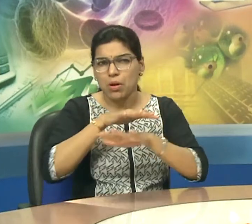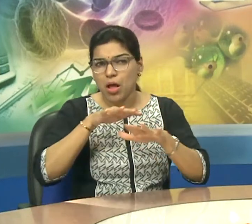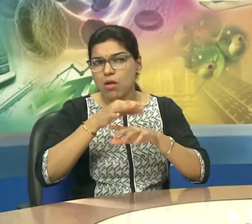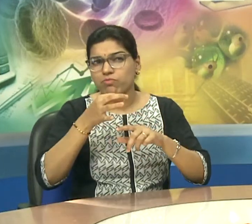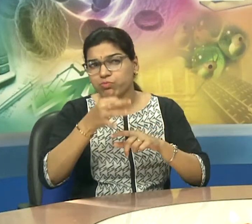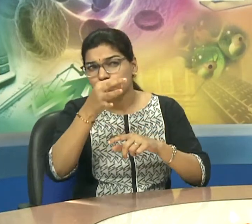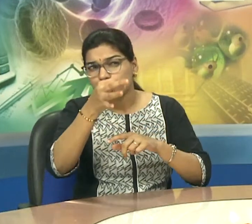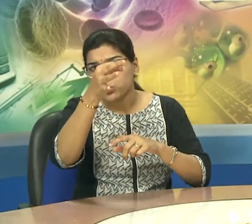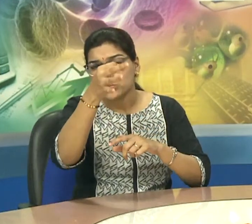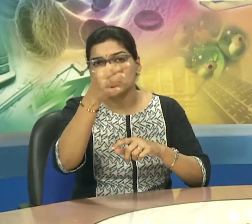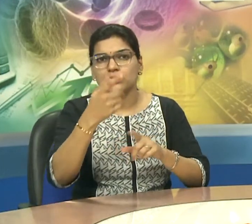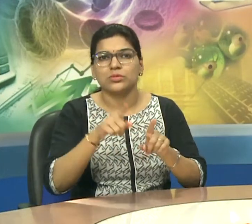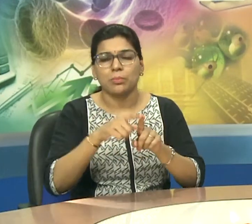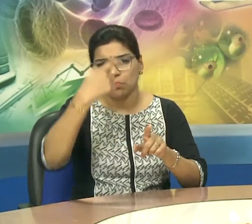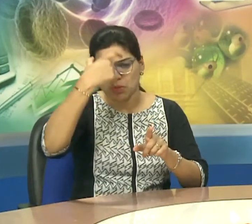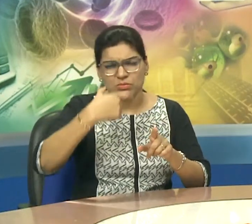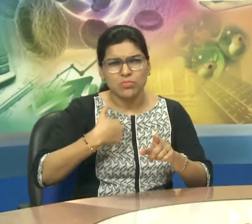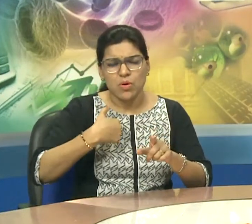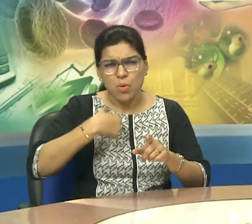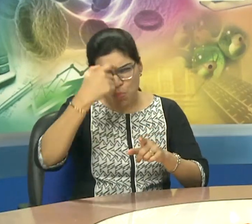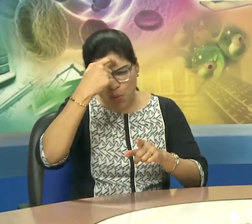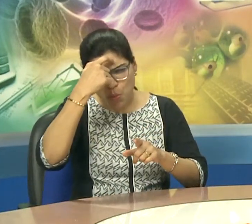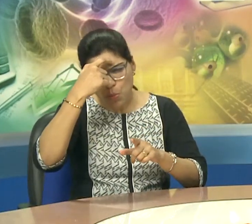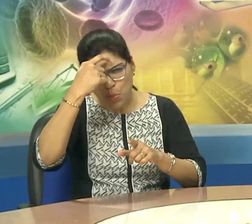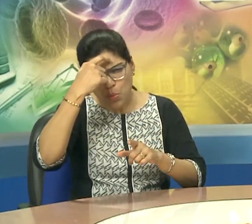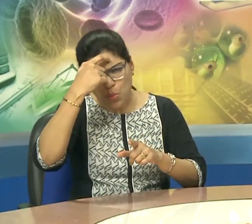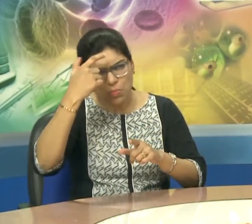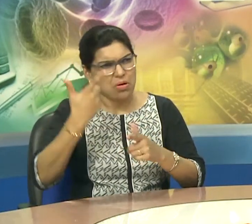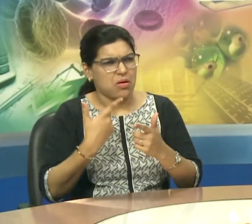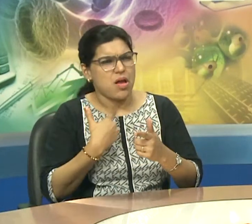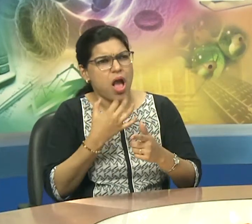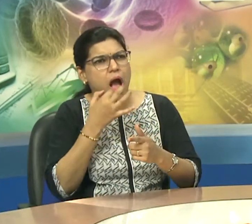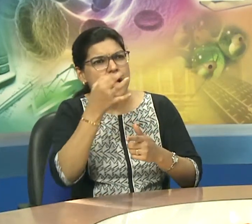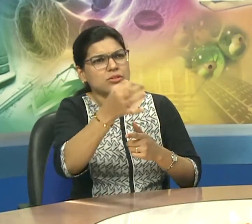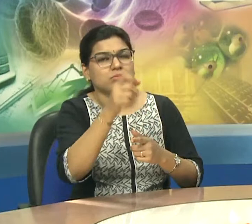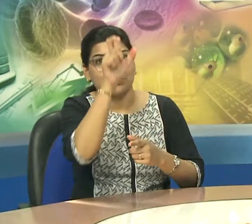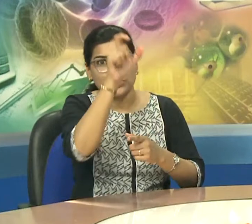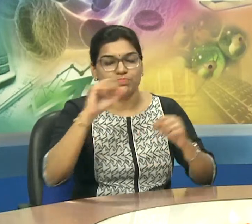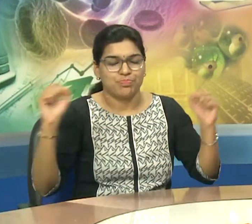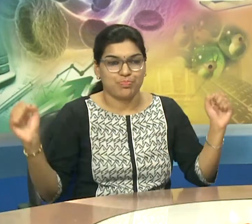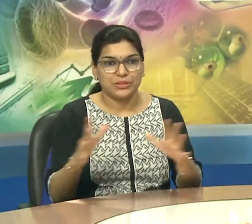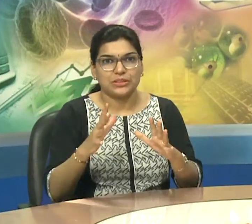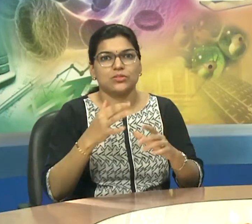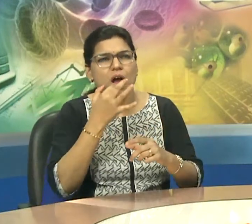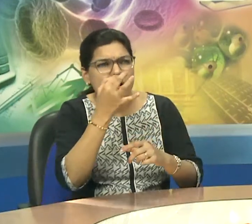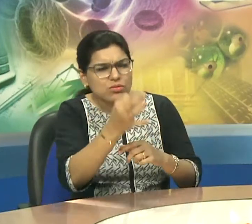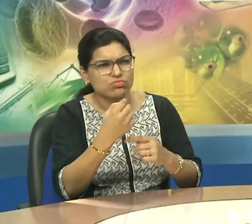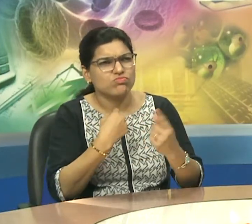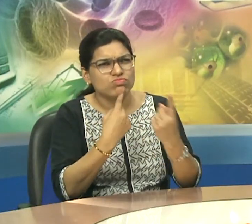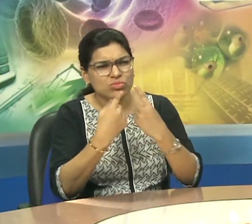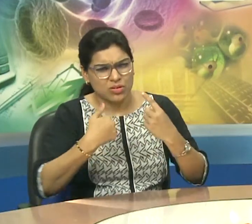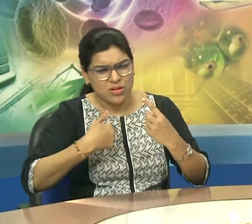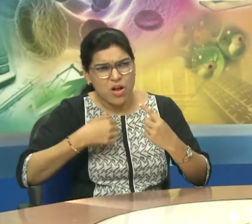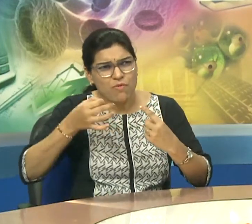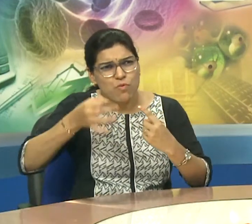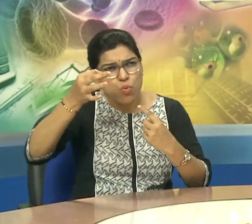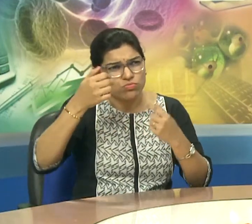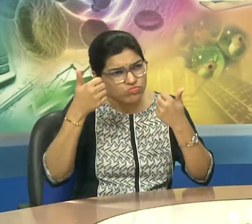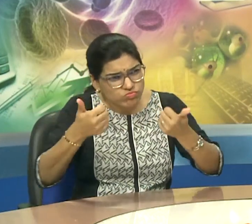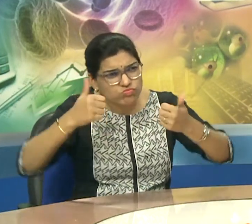Fortune teller. The person who tells the future or the fortune.